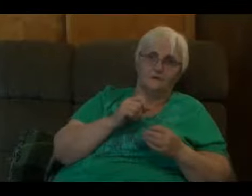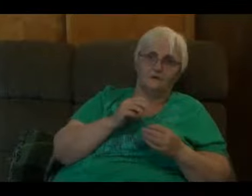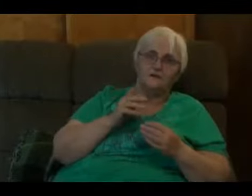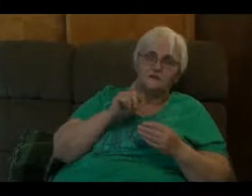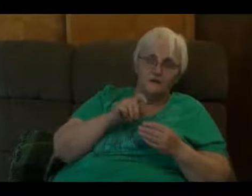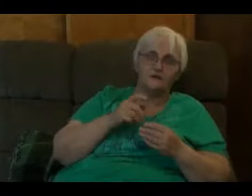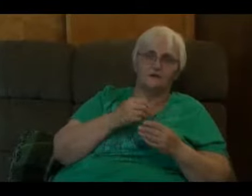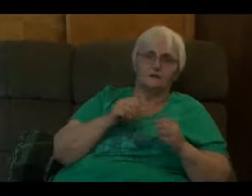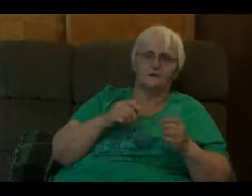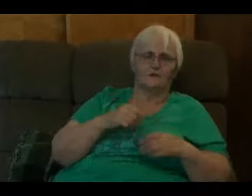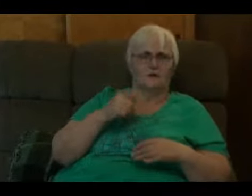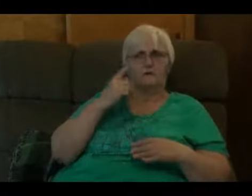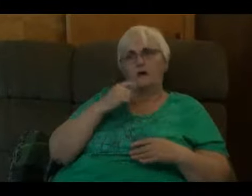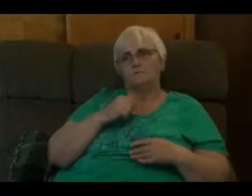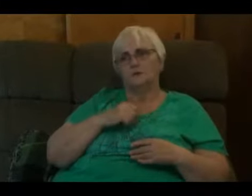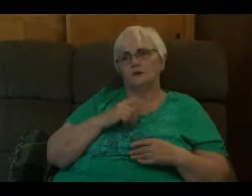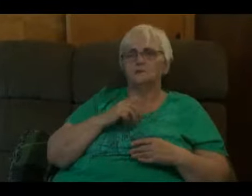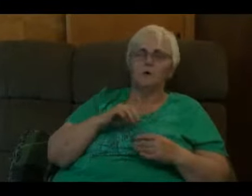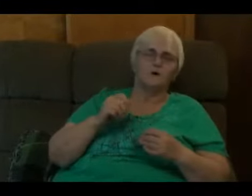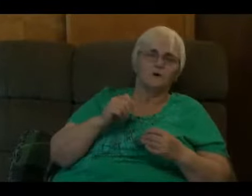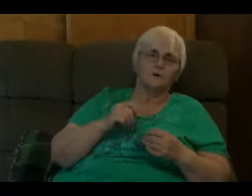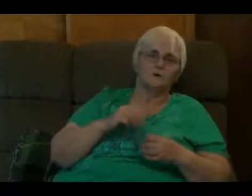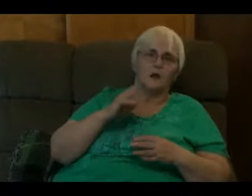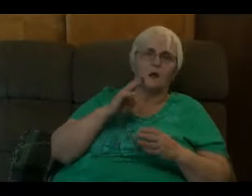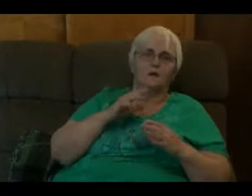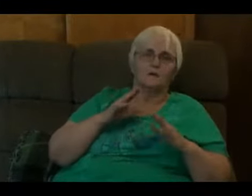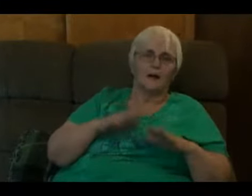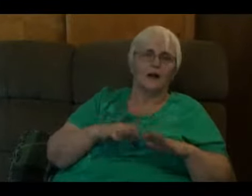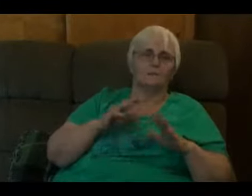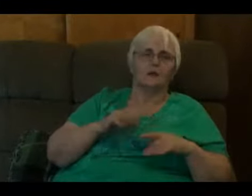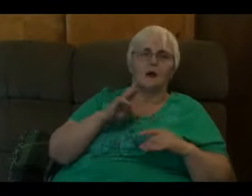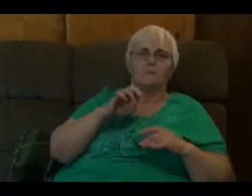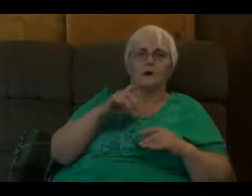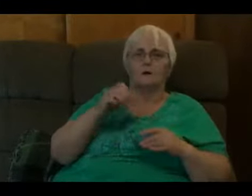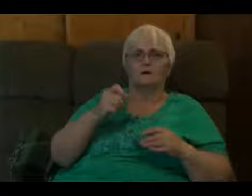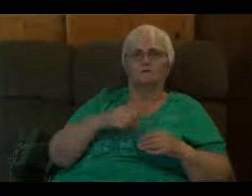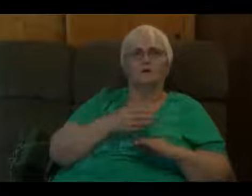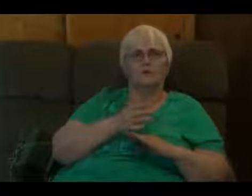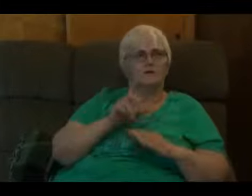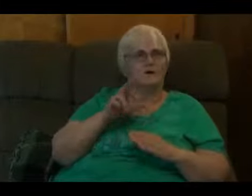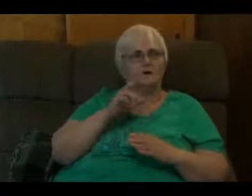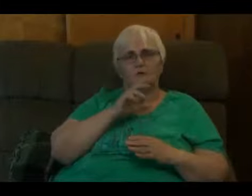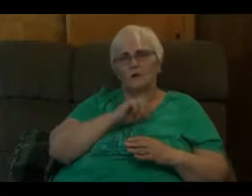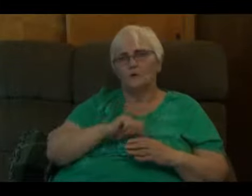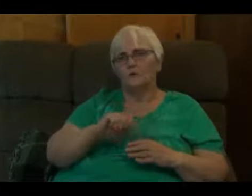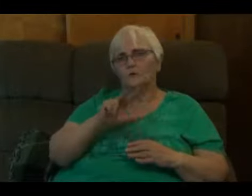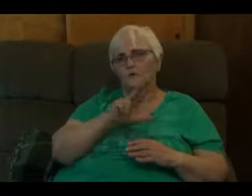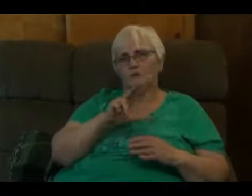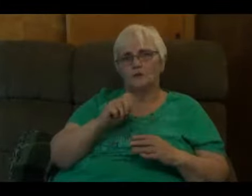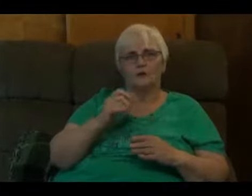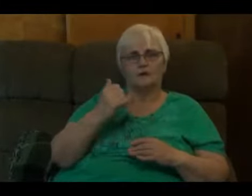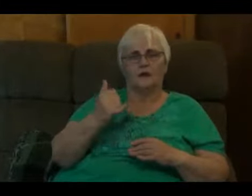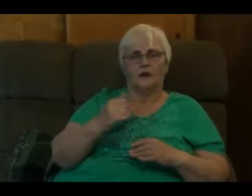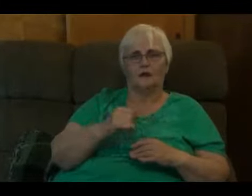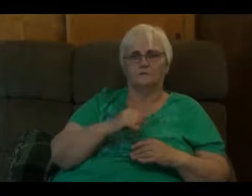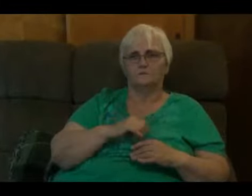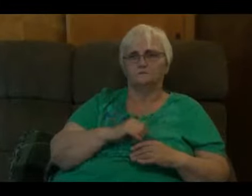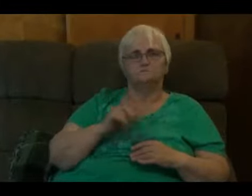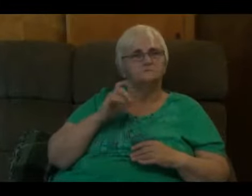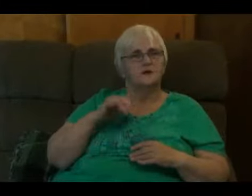Amen. And so I figured I was supposed to mellow out. You know, you're over 30 now. You know, when I was listening to the hippies.